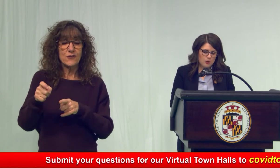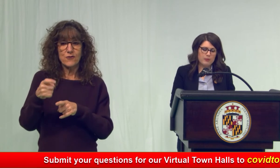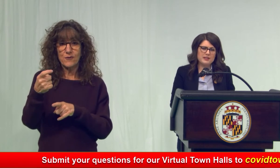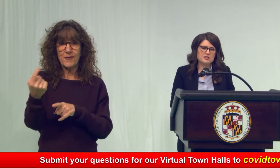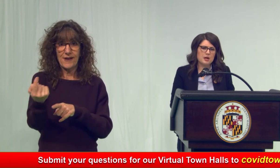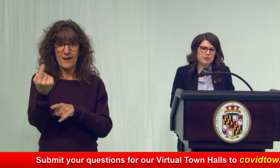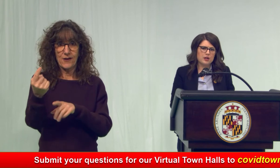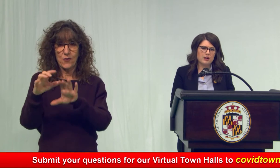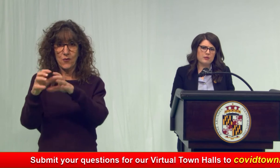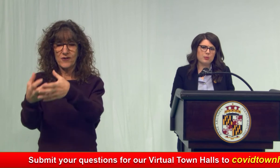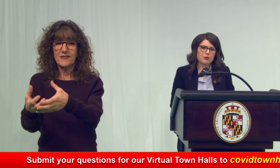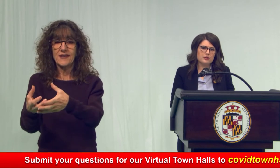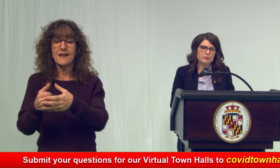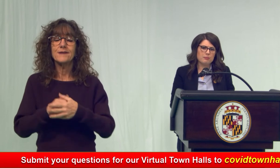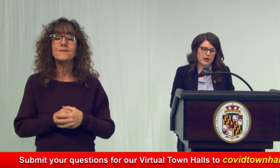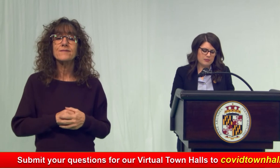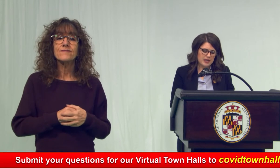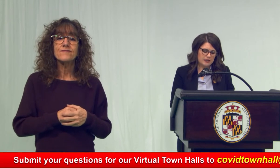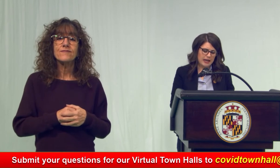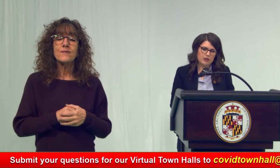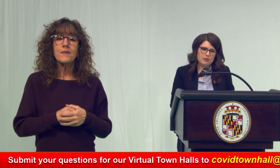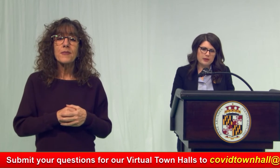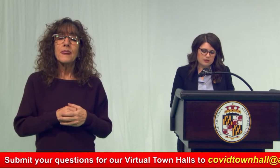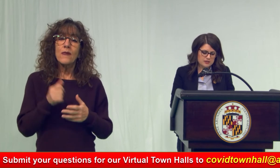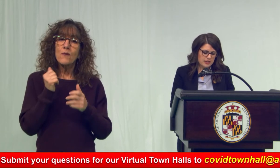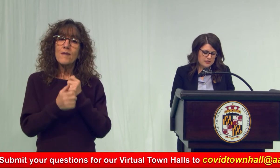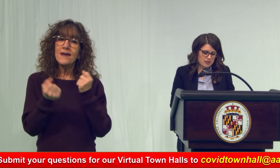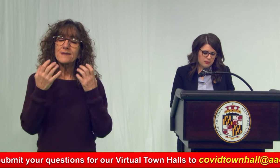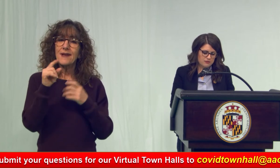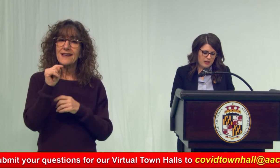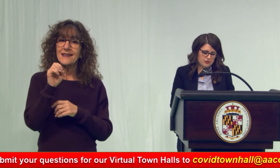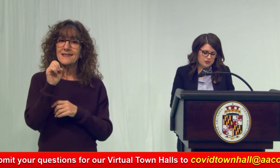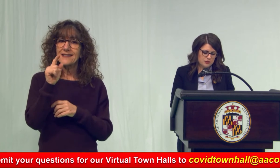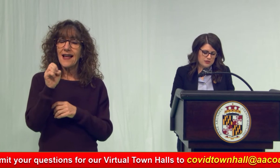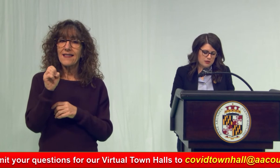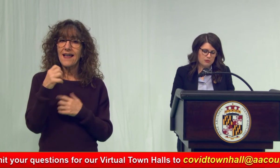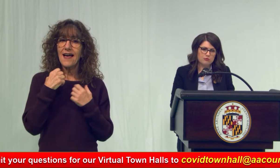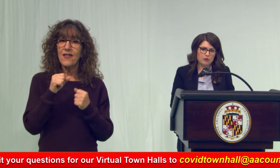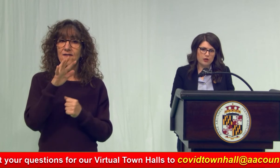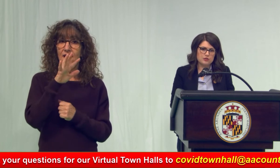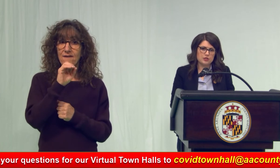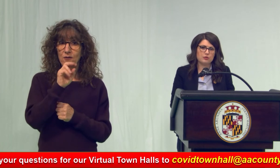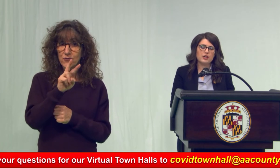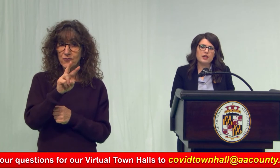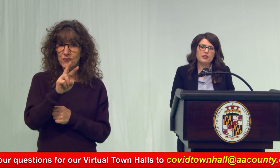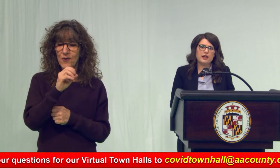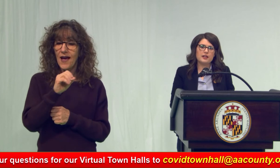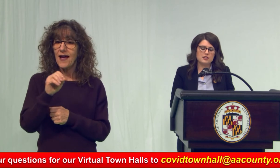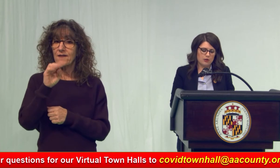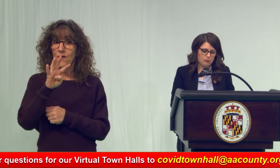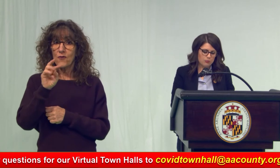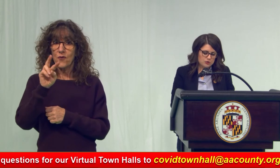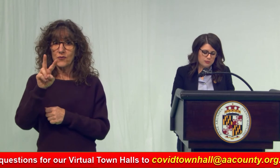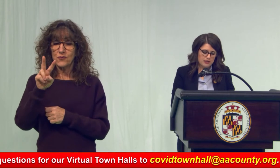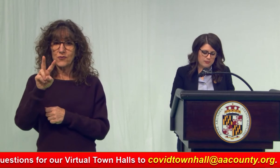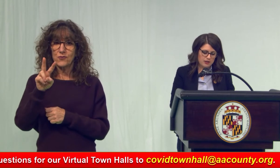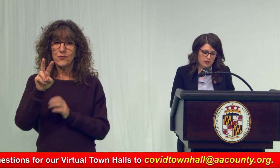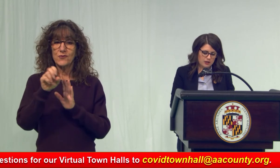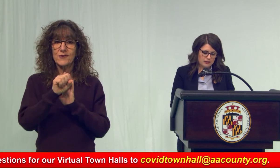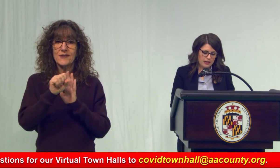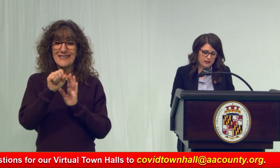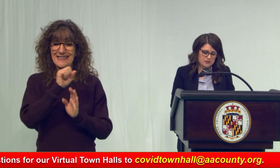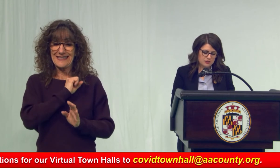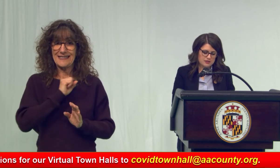quarantined. We passed a number of important telehealth bills, Senate Bill 502 and Senate Bill 402, that should be